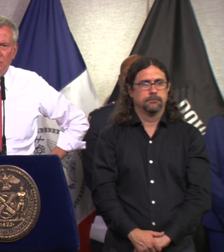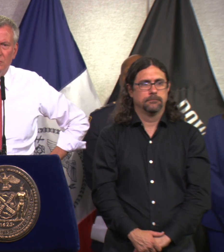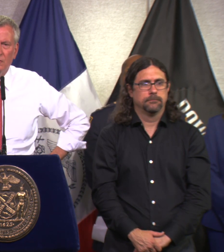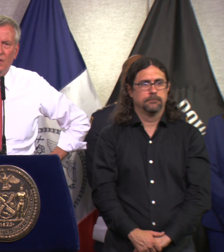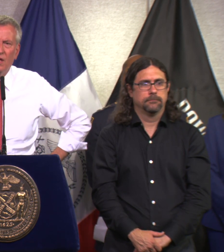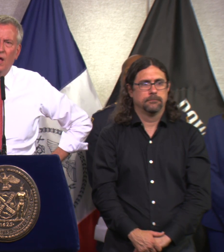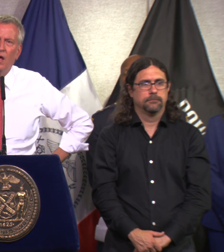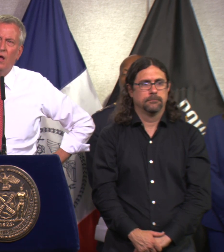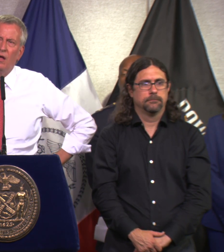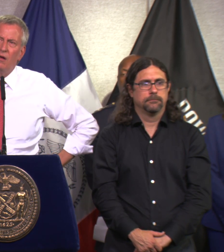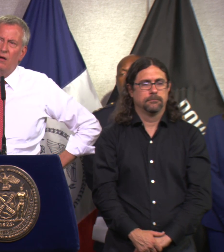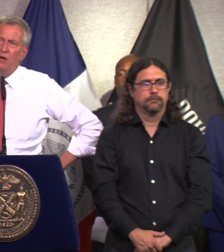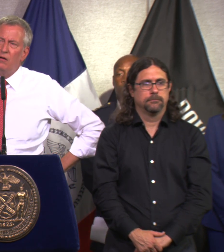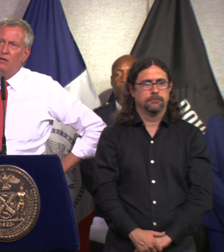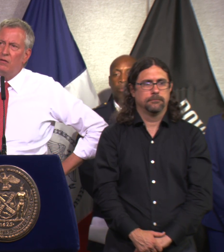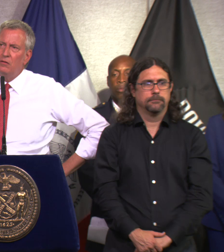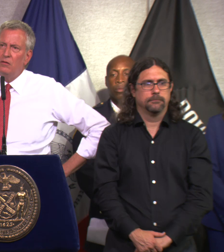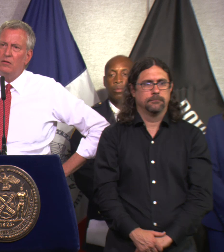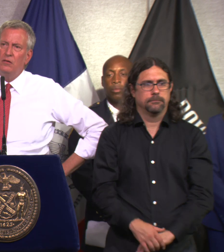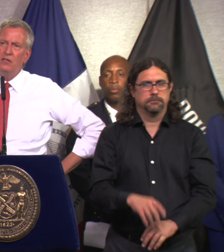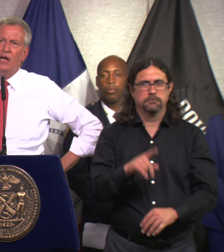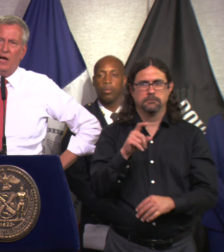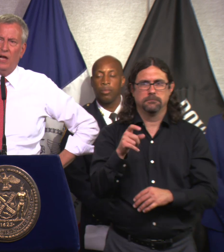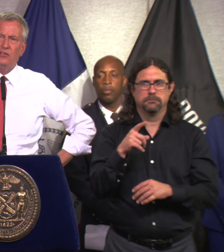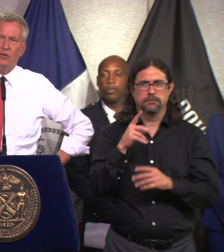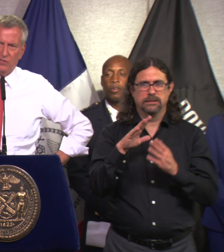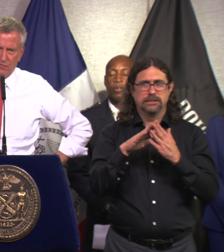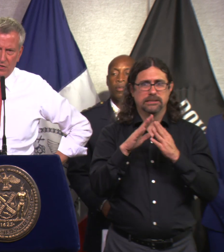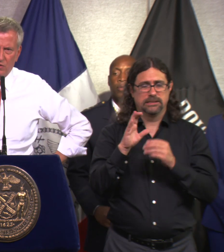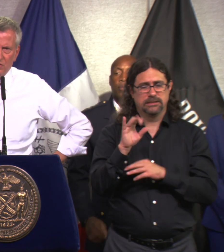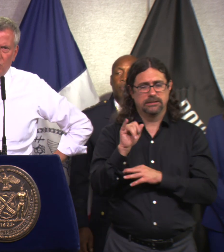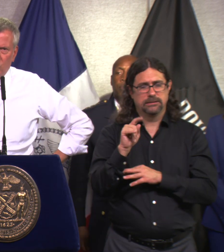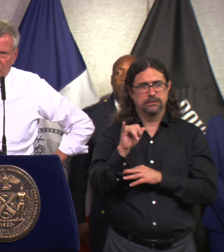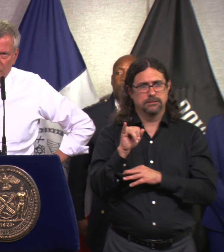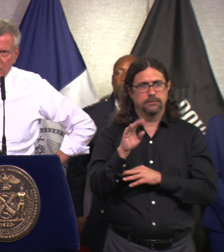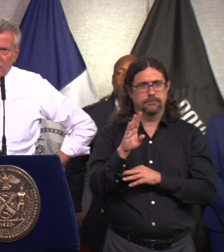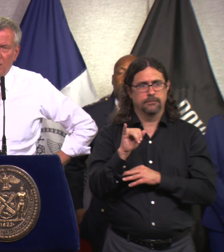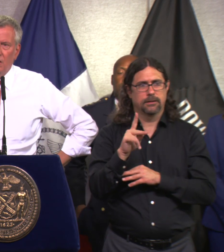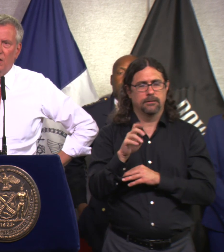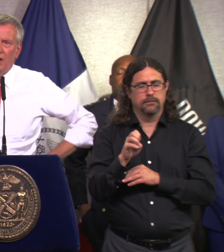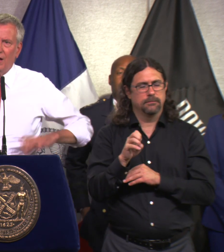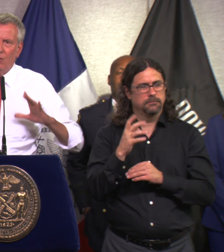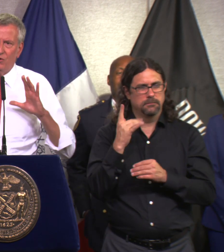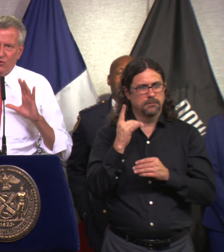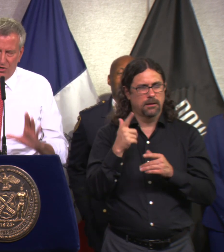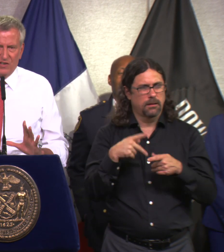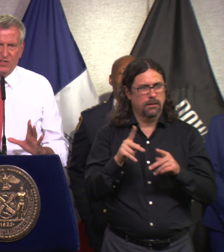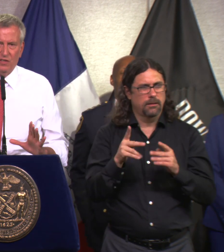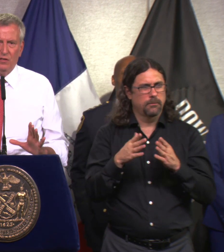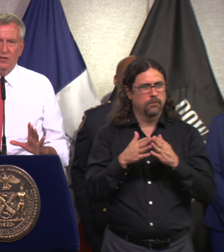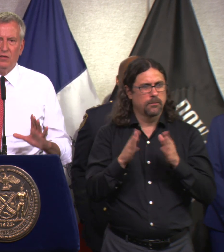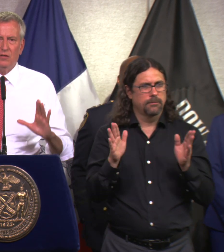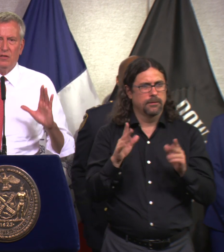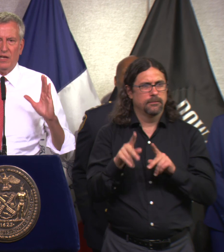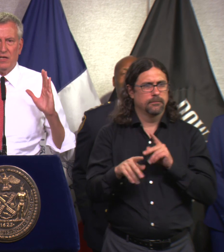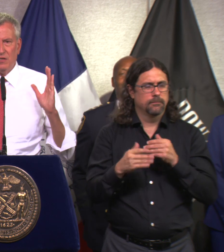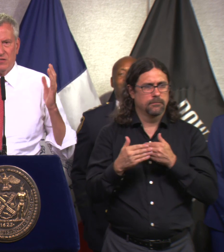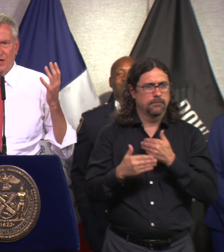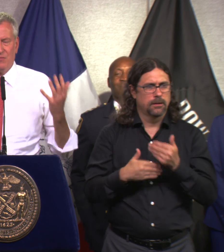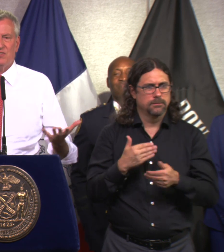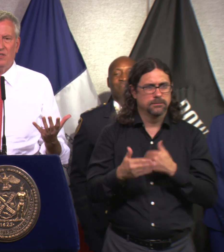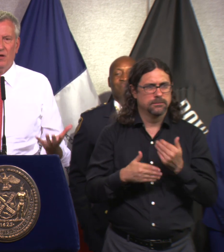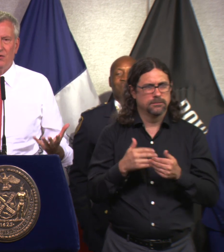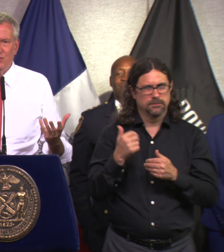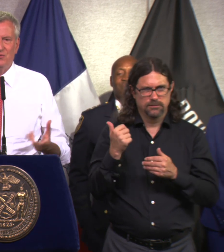process? Ultimately, that's what's taking so long, right? Yeah, so it's a fair question. One, I would caution that